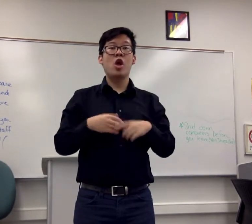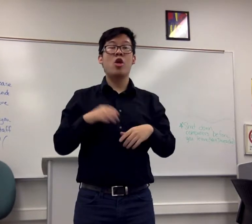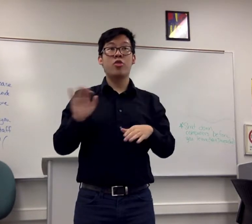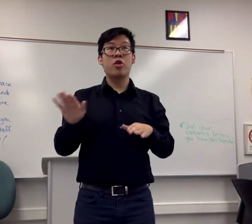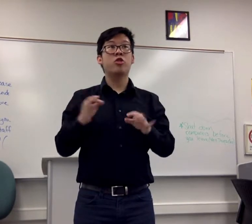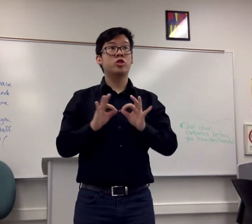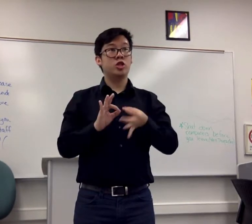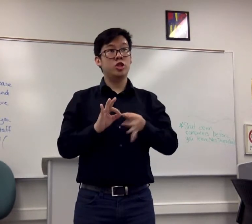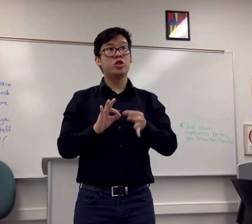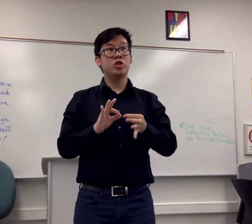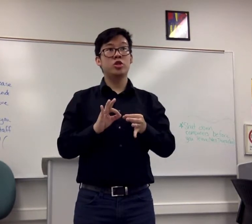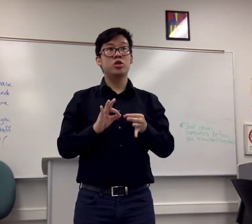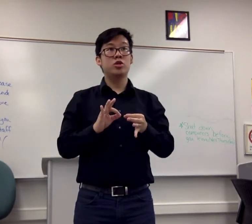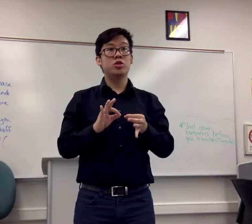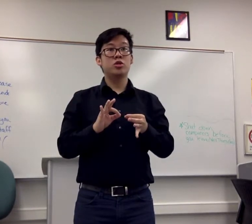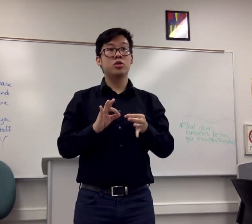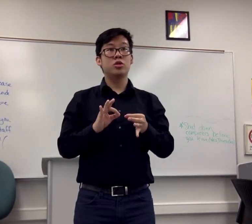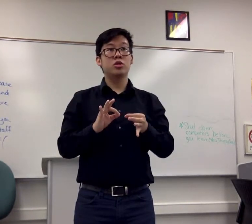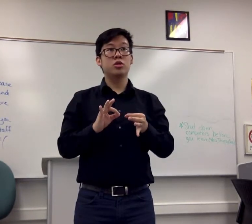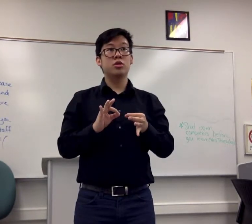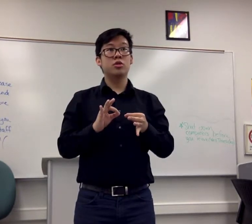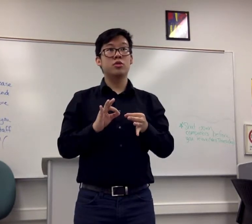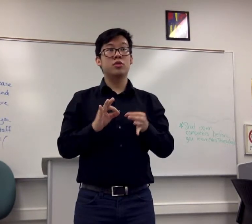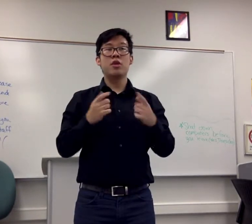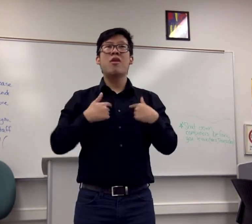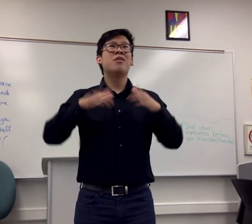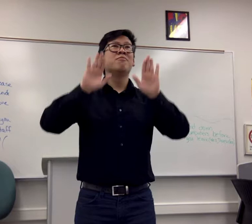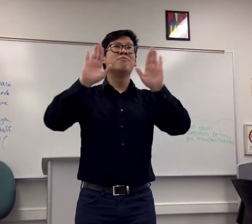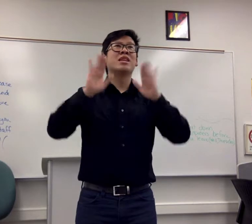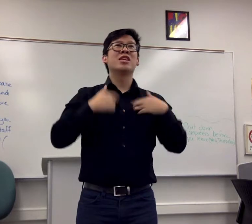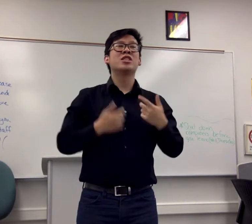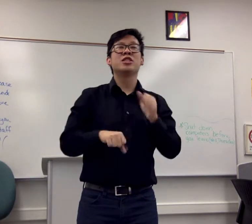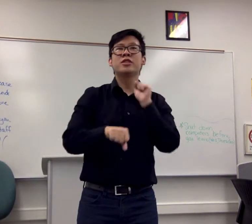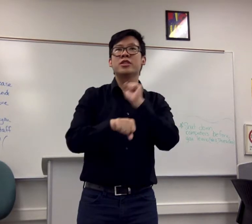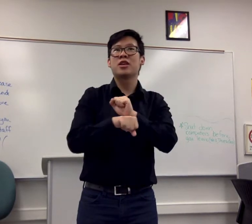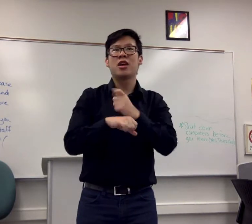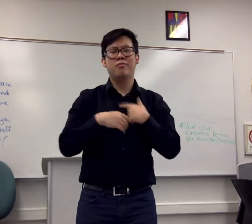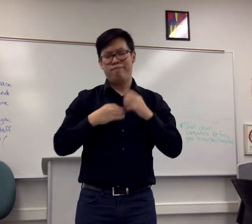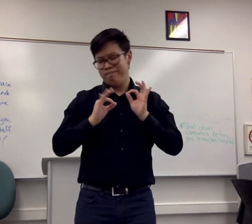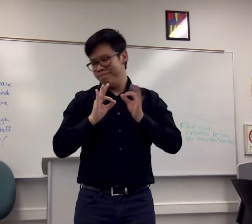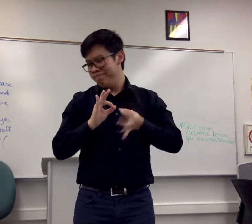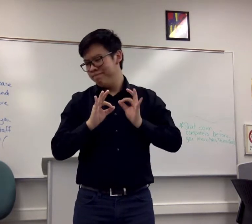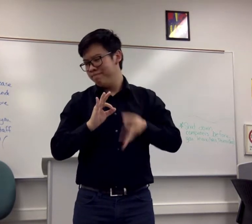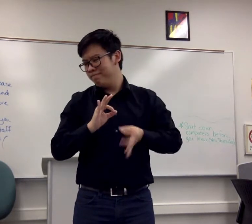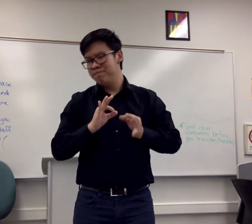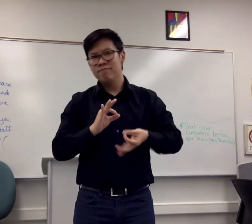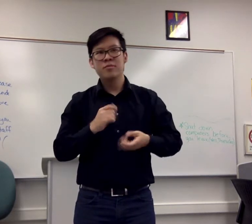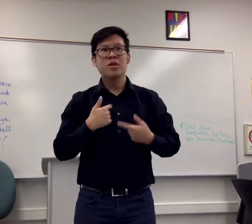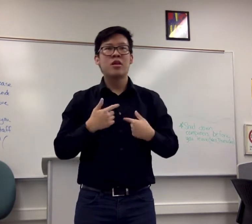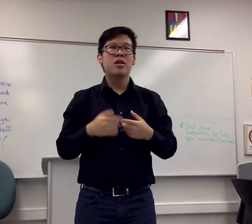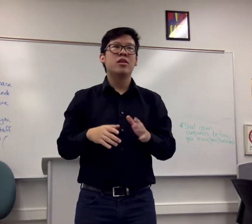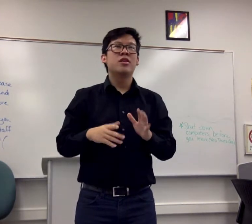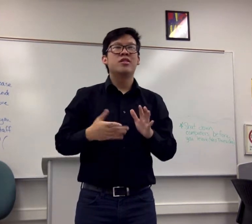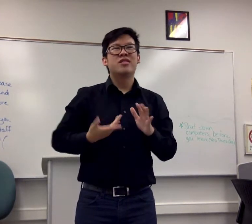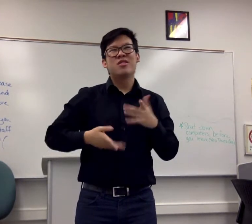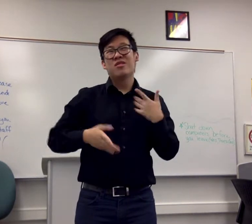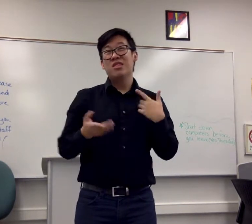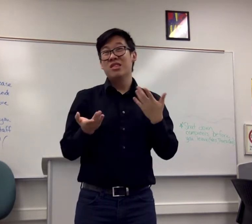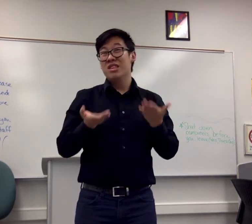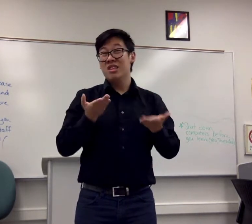whether the interpreters are doing a wonderful, fantastic, amazing job, or they're doing a so-so job, and you want to just chime